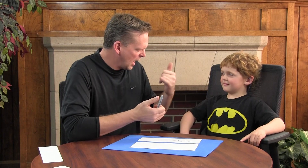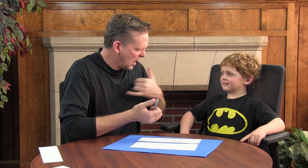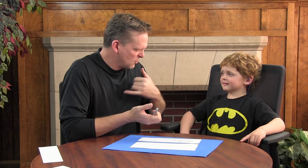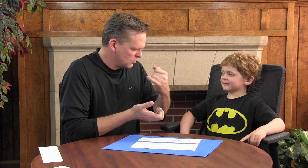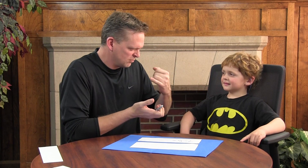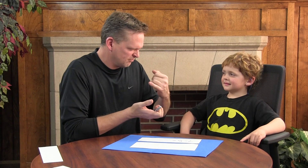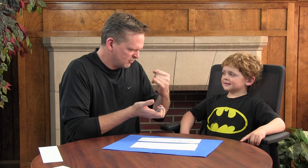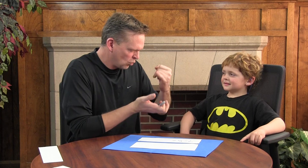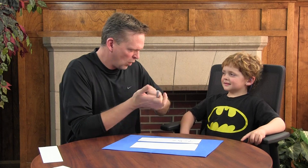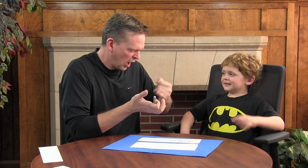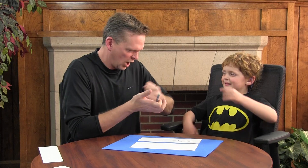Now I'm going to draw.